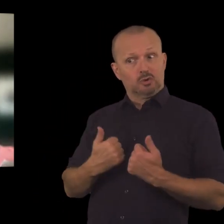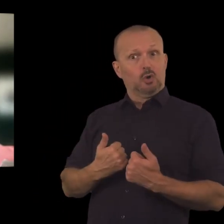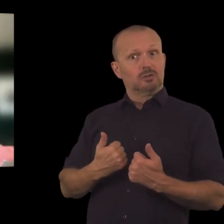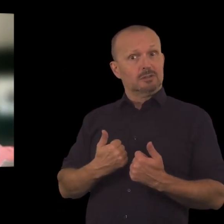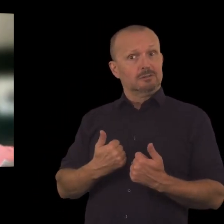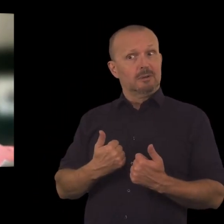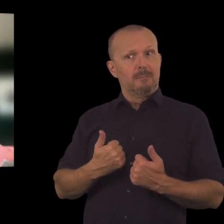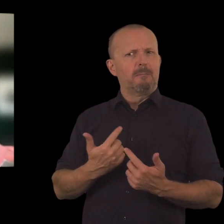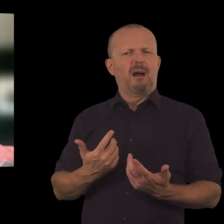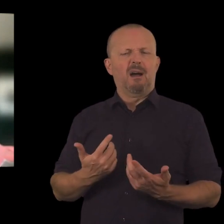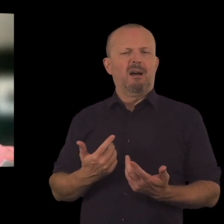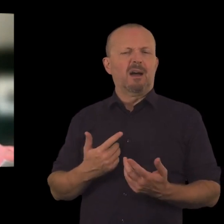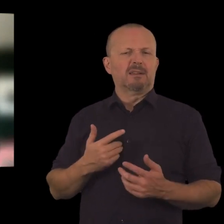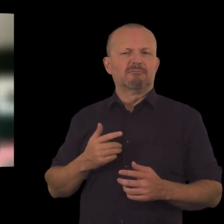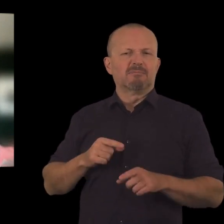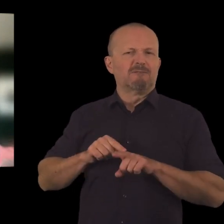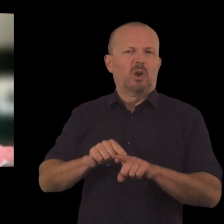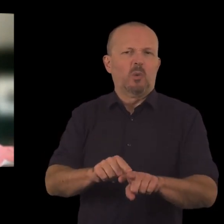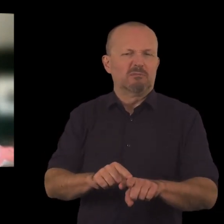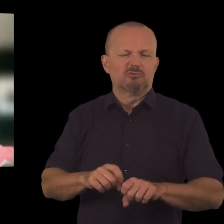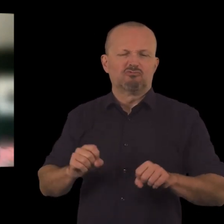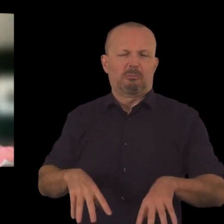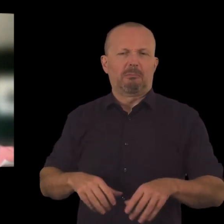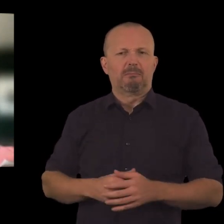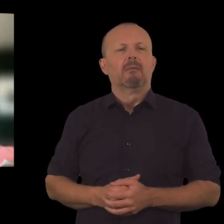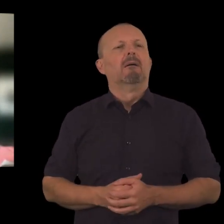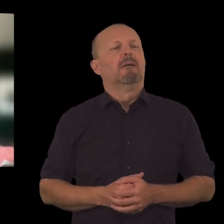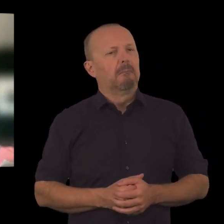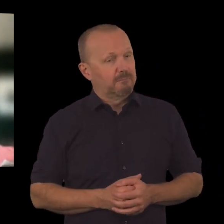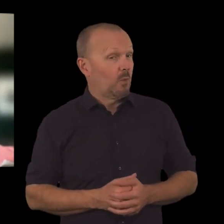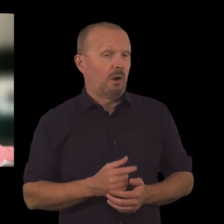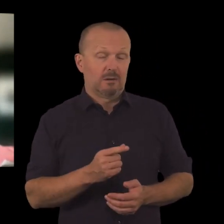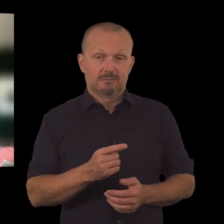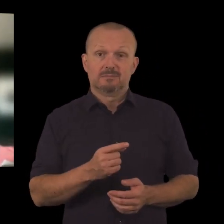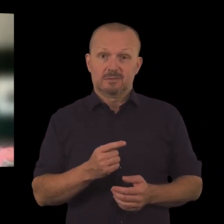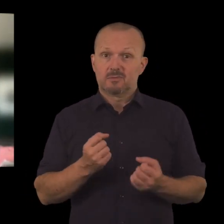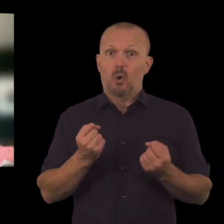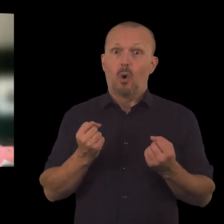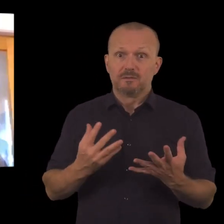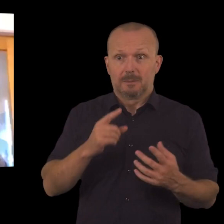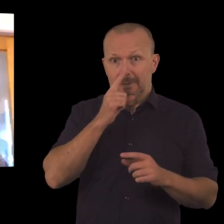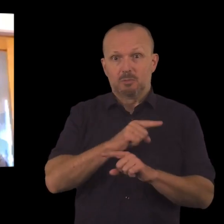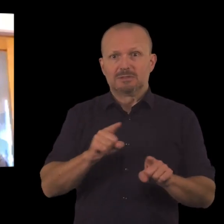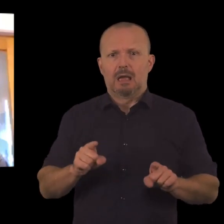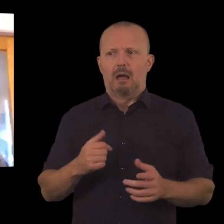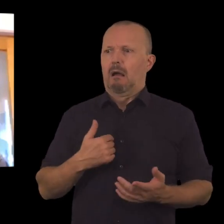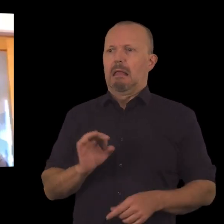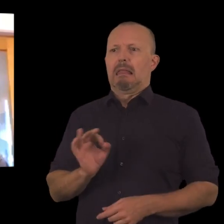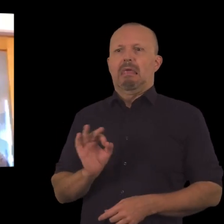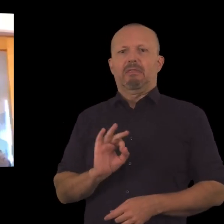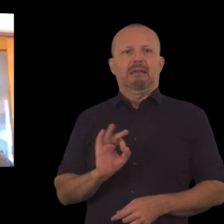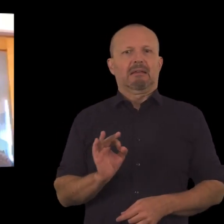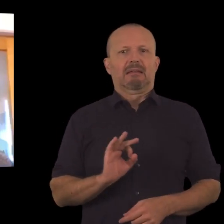Emily, have you had much experience with theatre before or live performance? No, not since